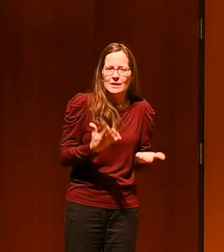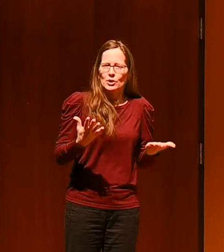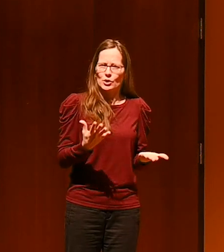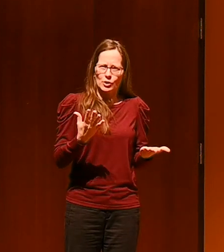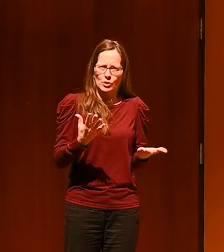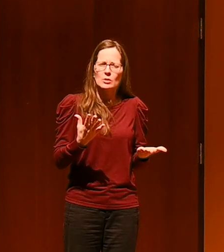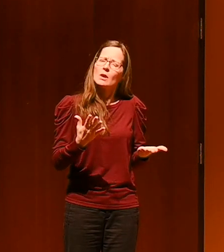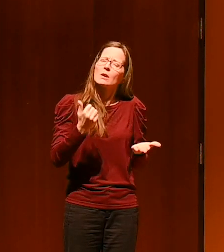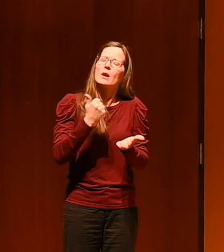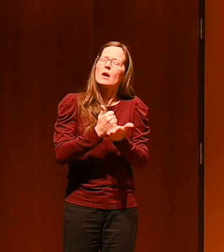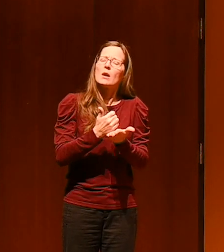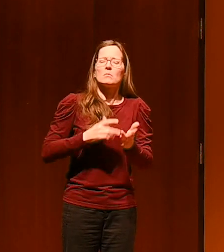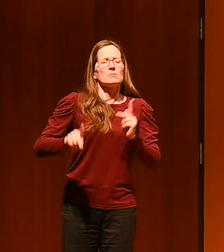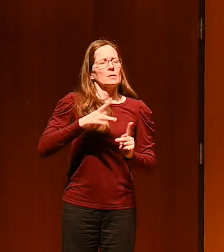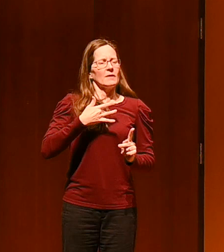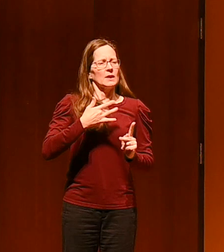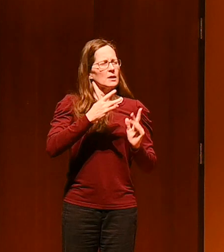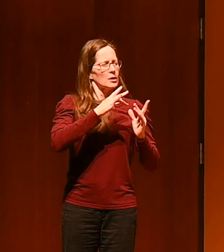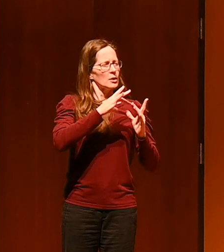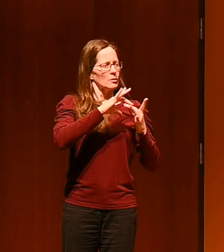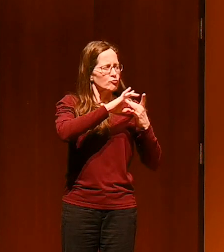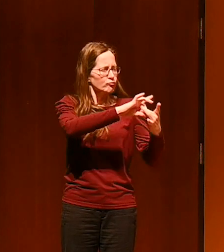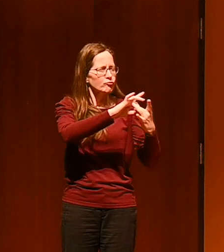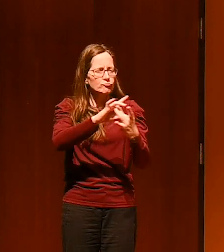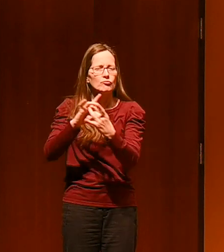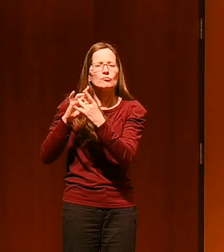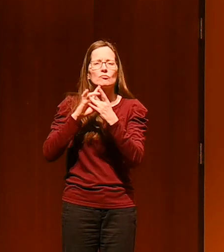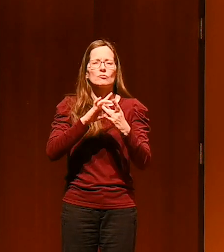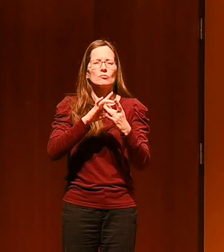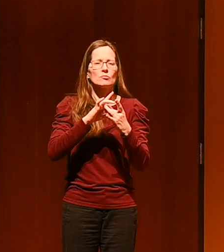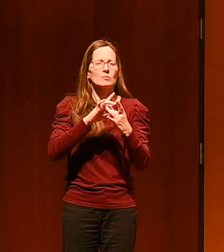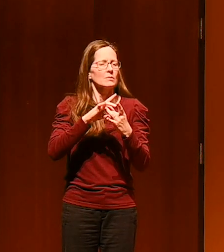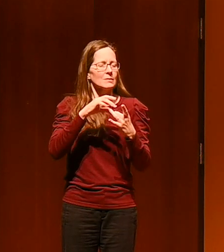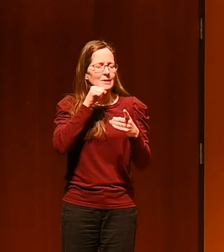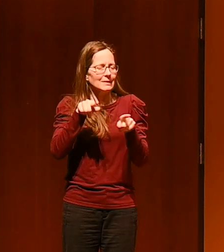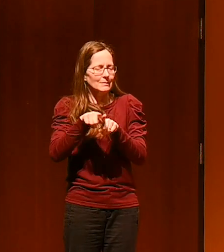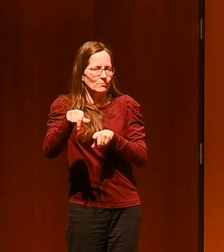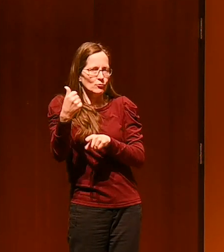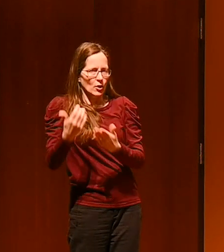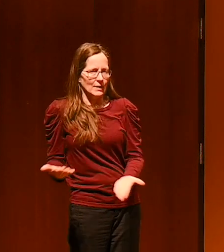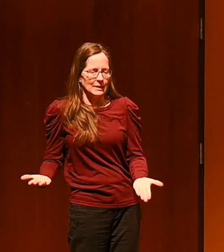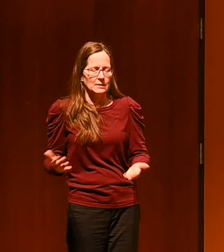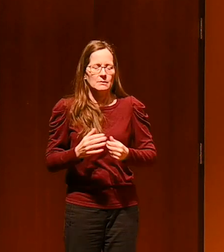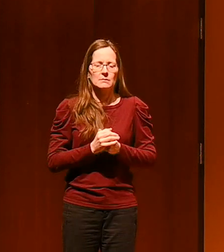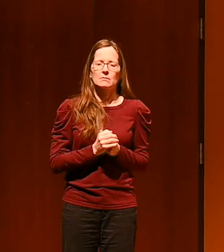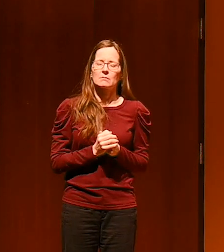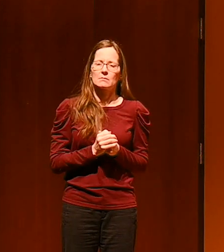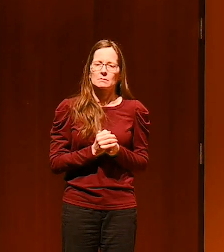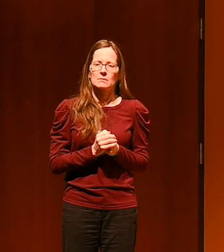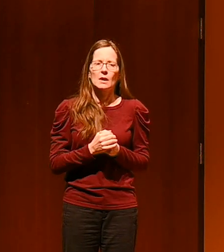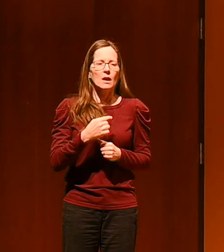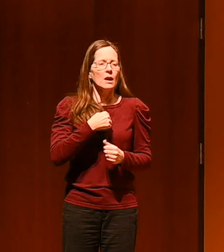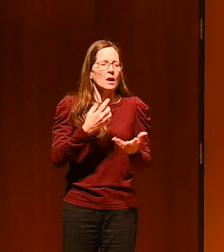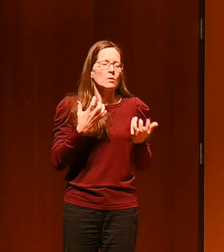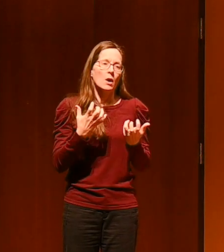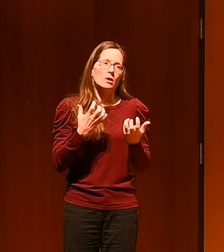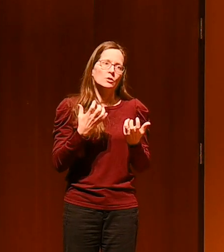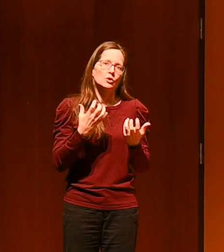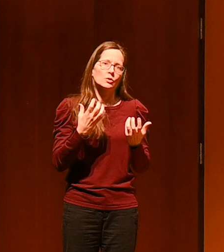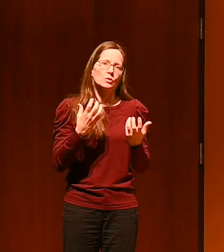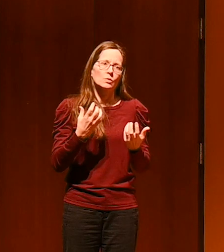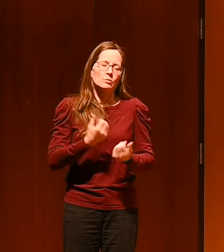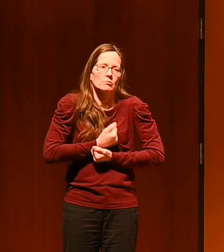can. As we begin this transformative process, I want to express my deep gratitude